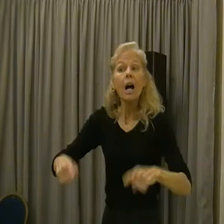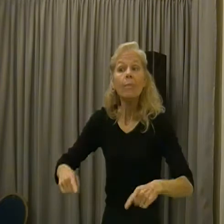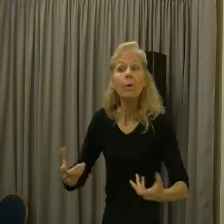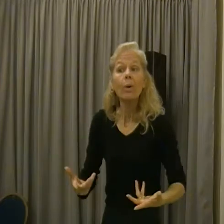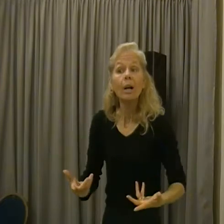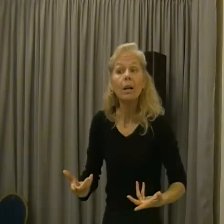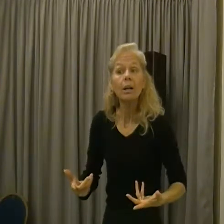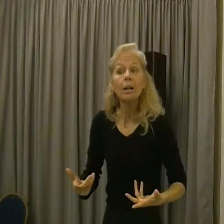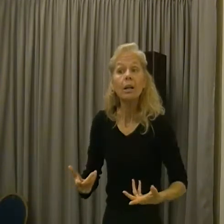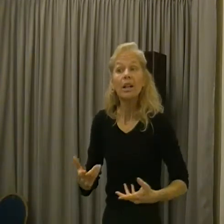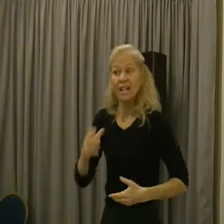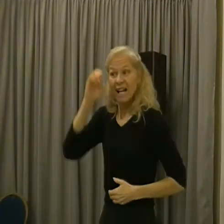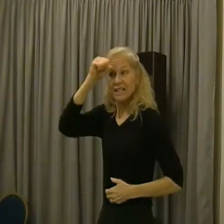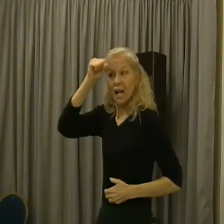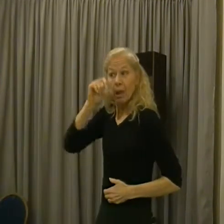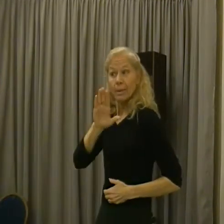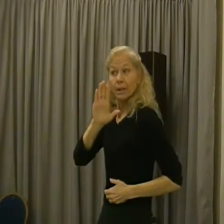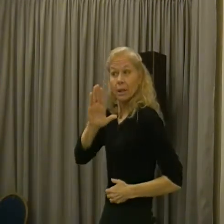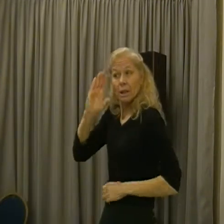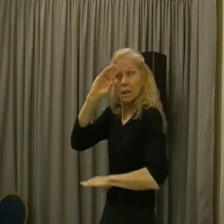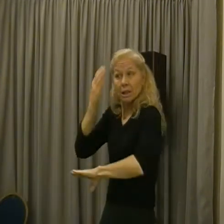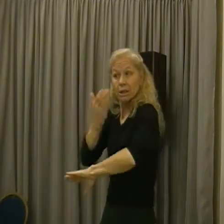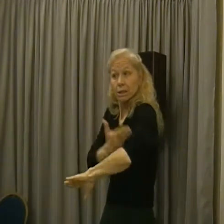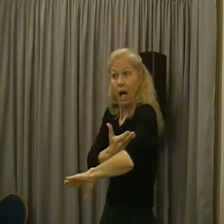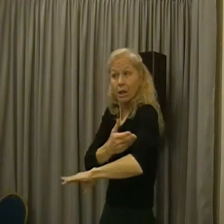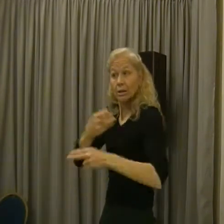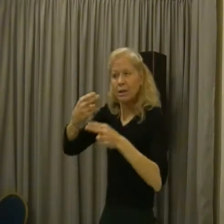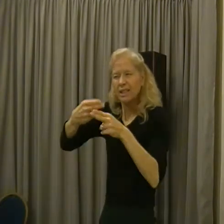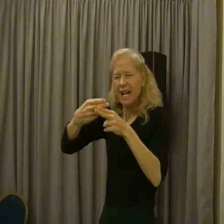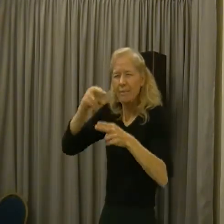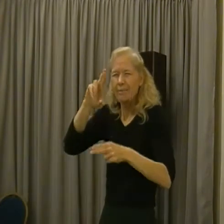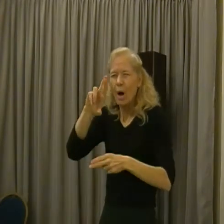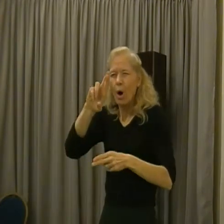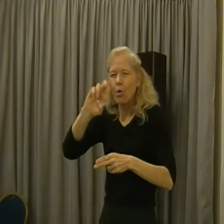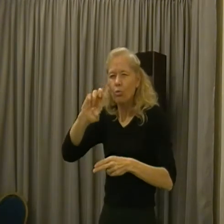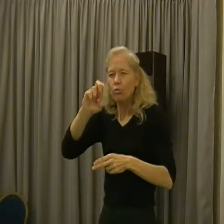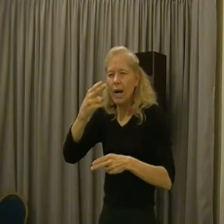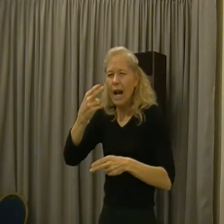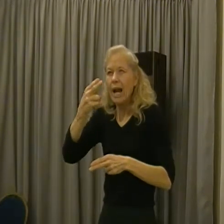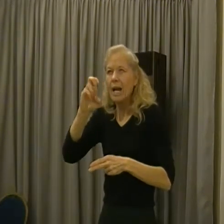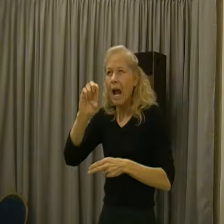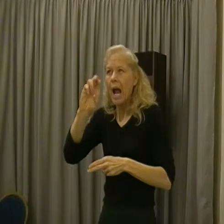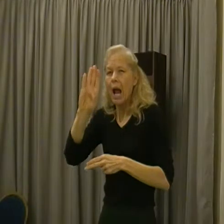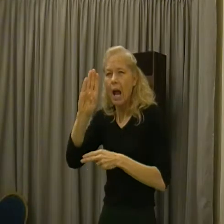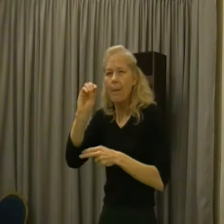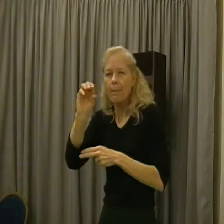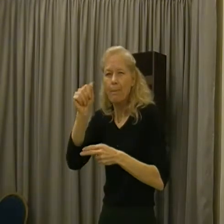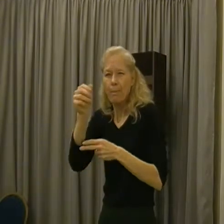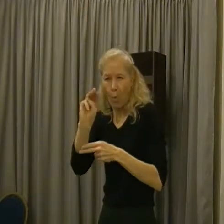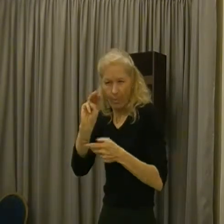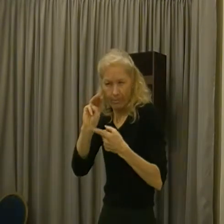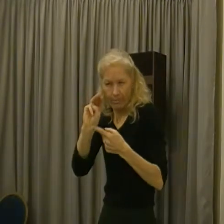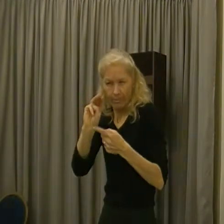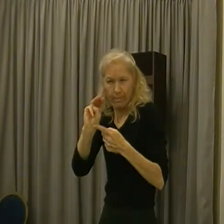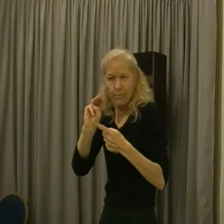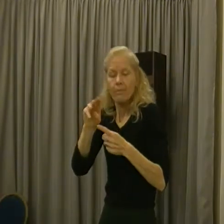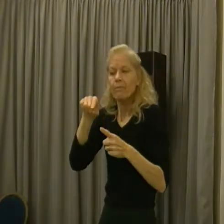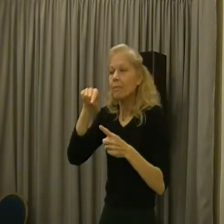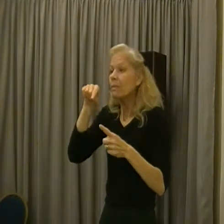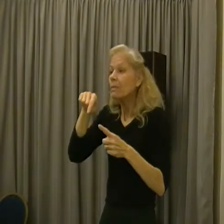temple. And took all those riches out. It wasn't even a generation away. And Solomon and that great city was